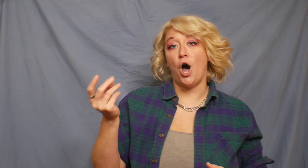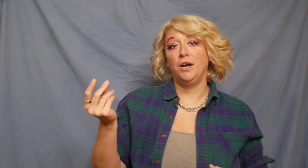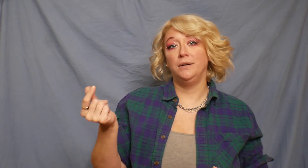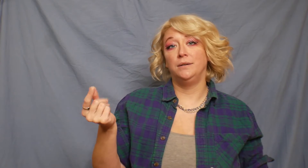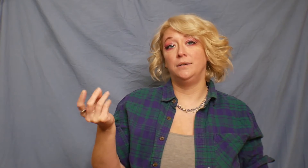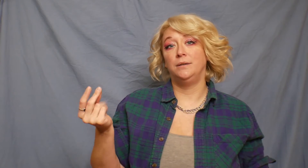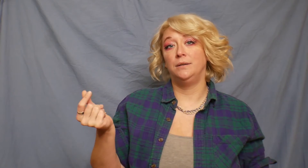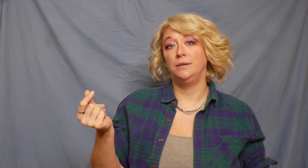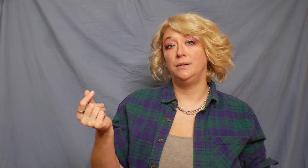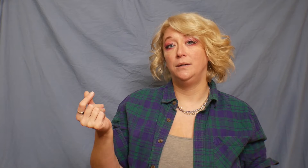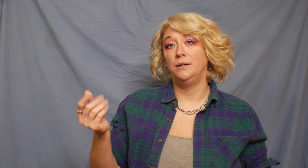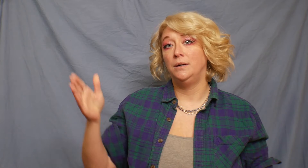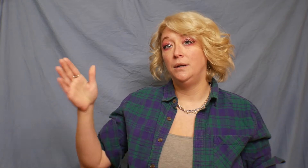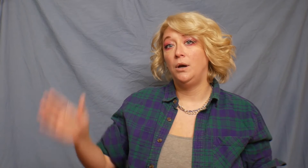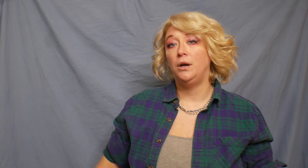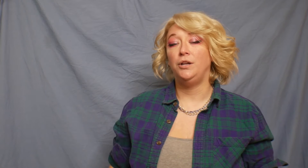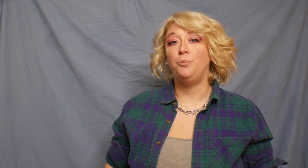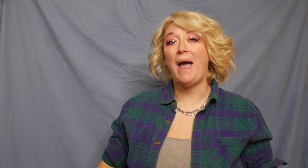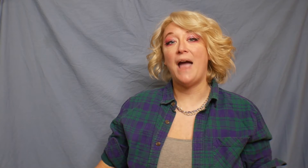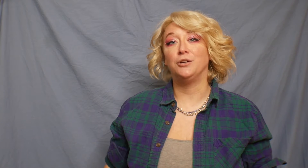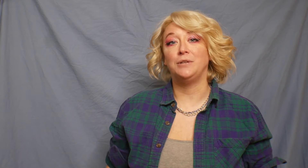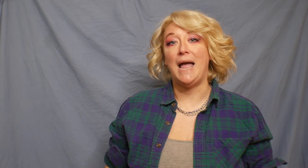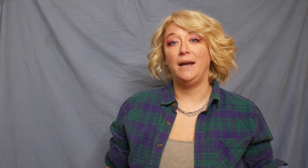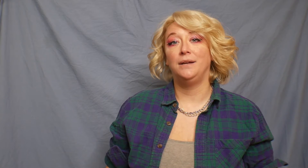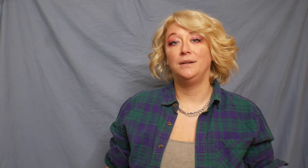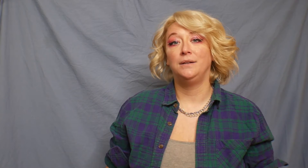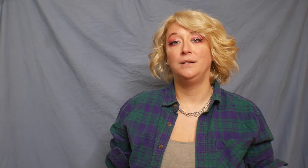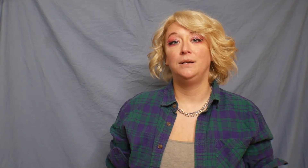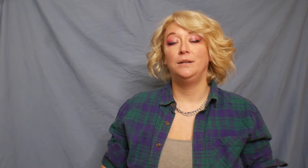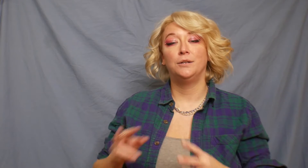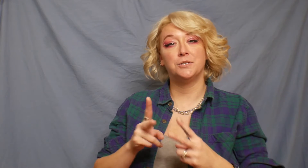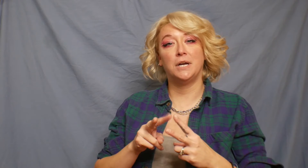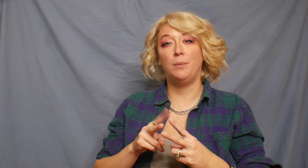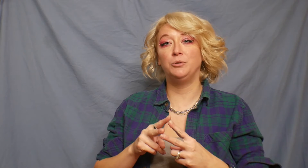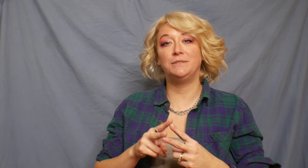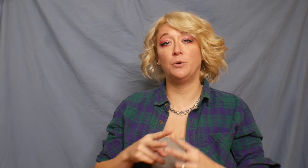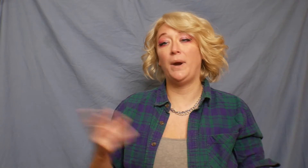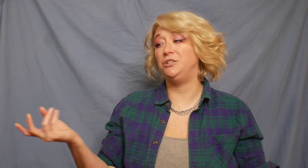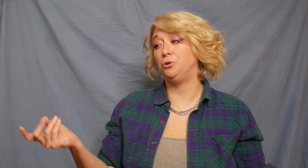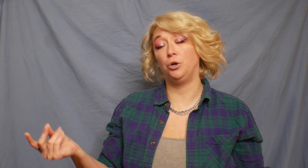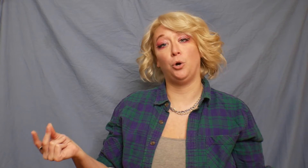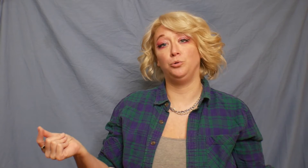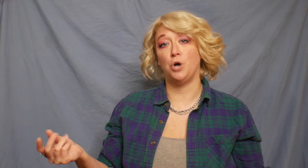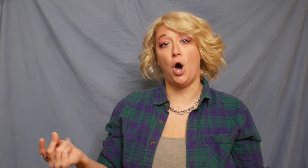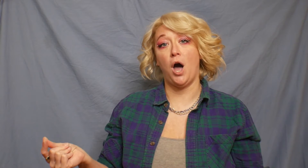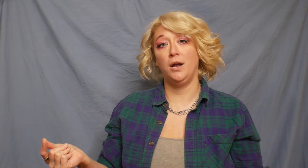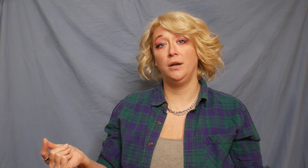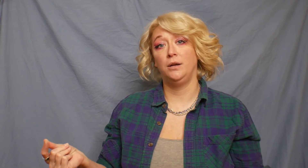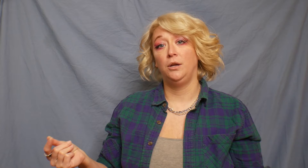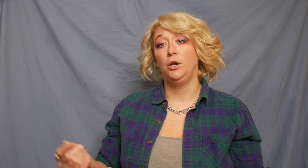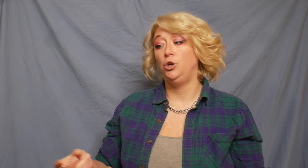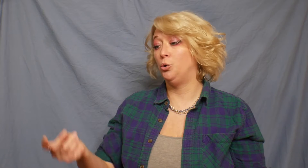Dog, and you pat your leg. There's a couple different ways. You can go dog, you can